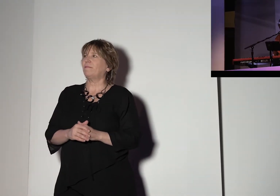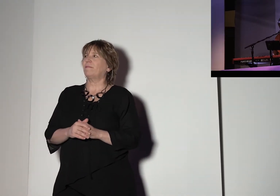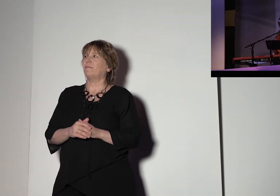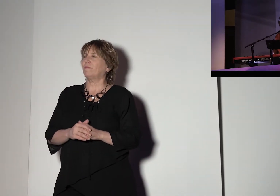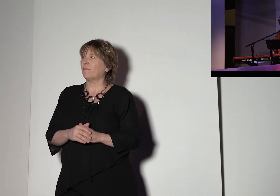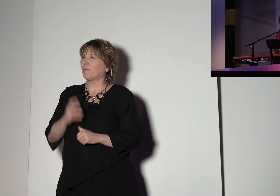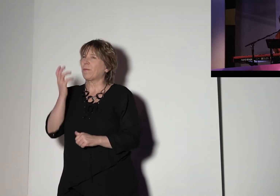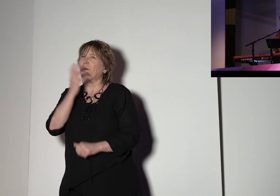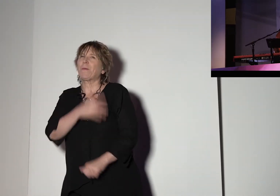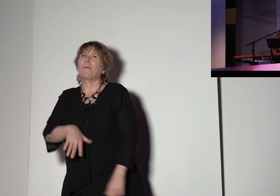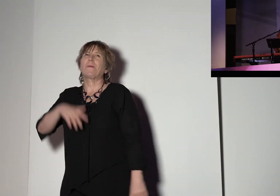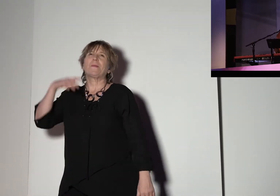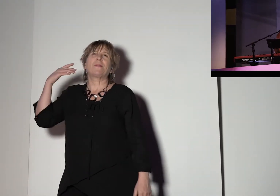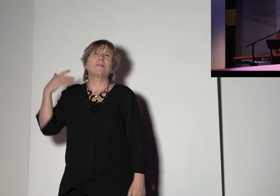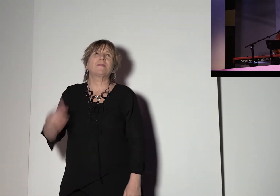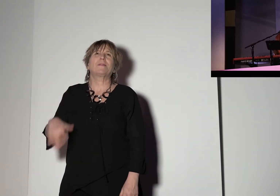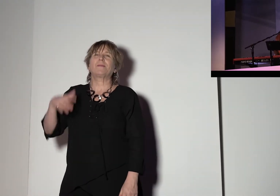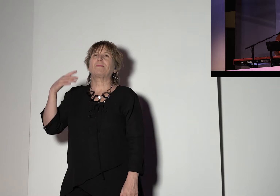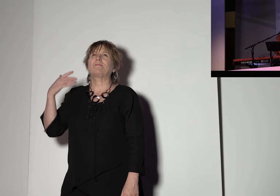Oh,